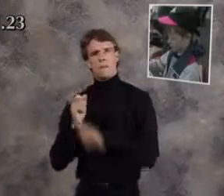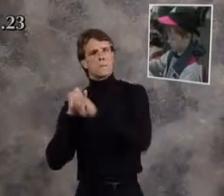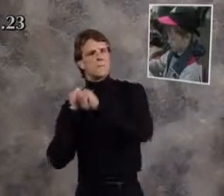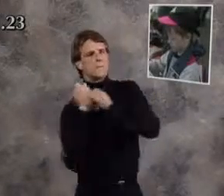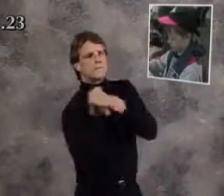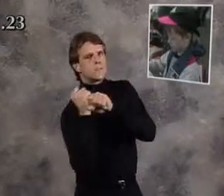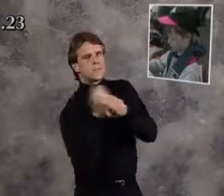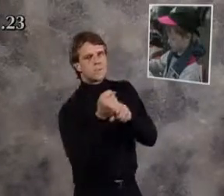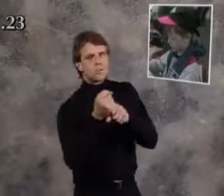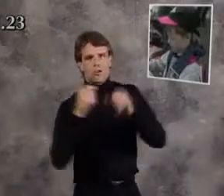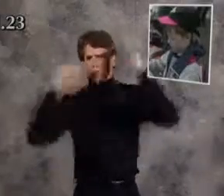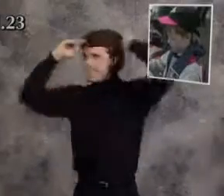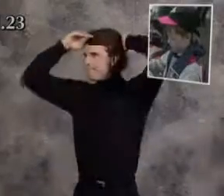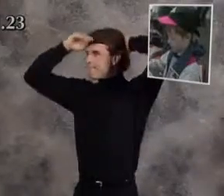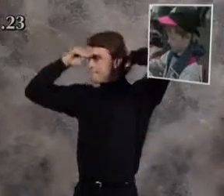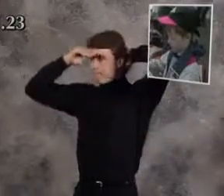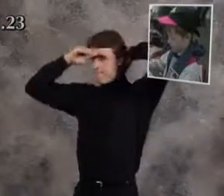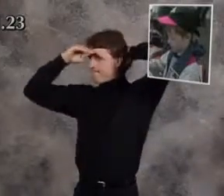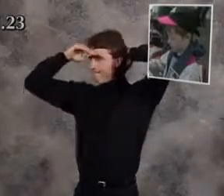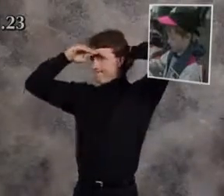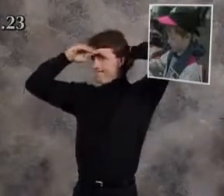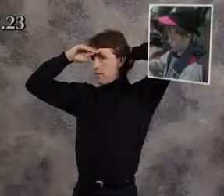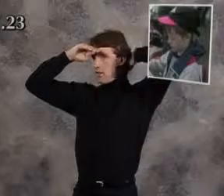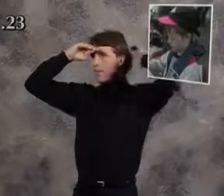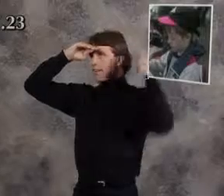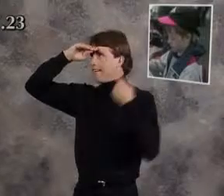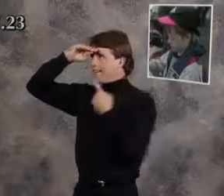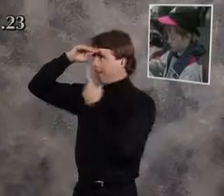This sign comes from the brim of a baseball cap.